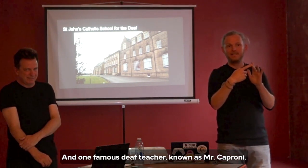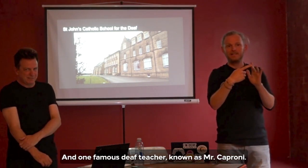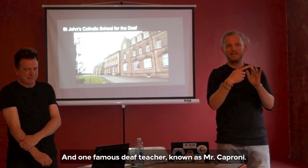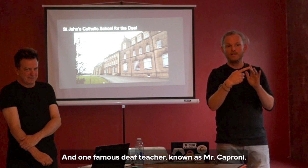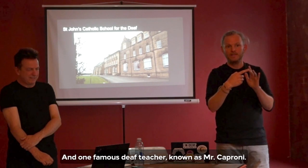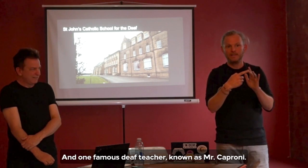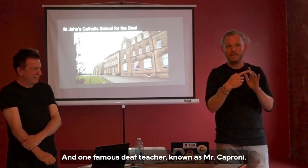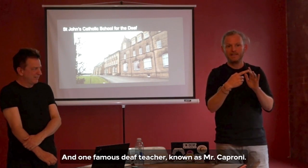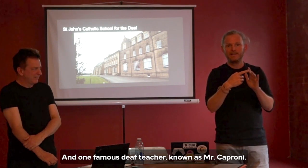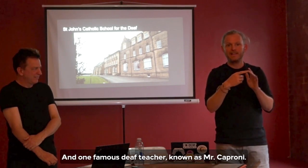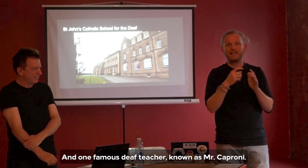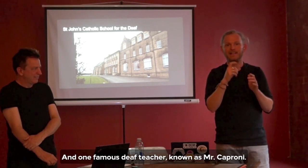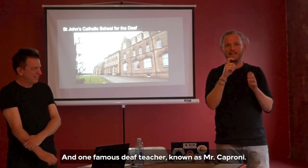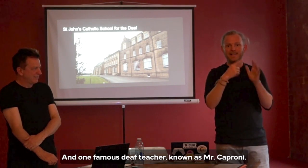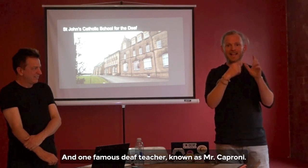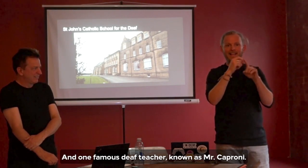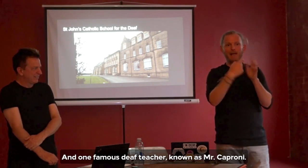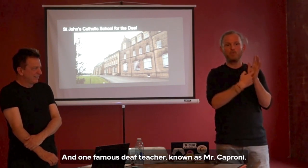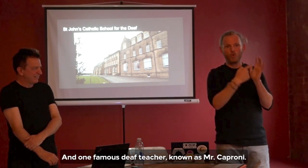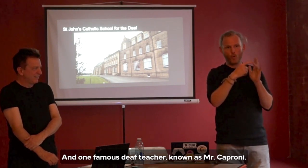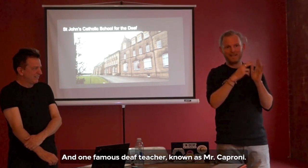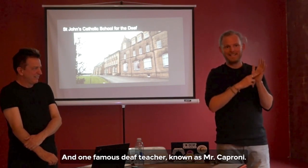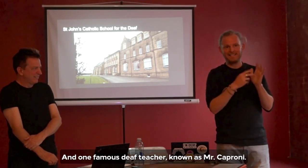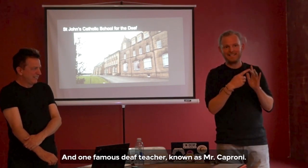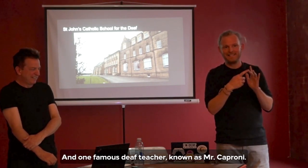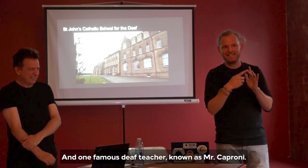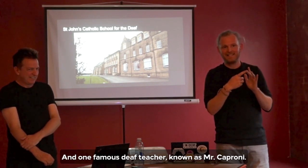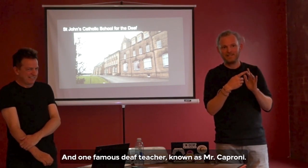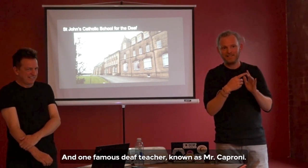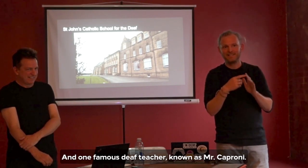Capri. Is it Catherine? Yeah, it's Catherine. Caprini, thank you.